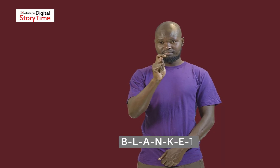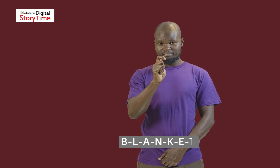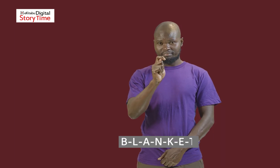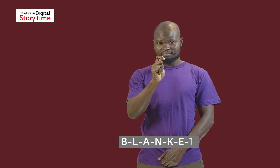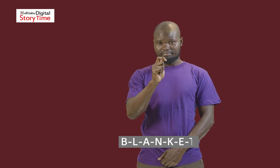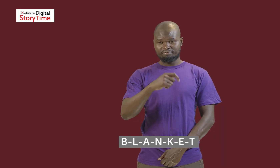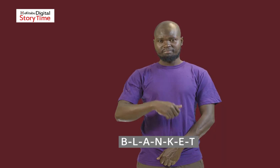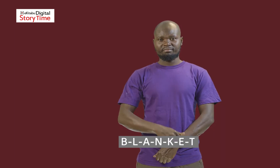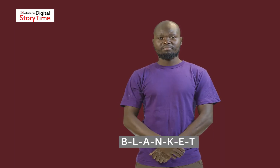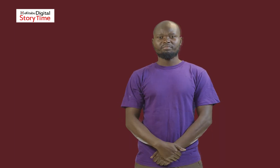T.